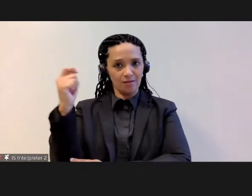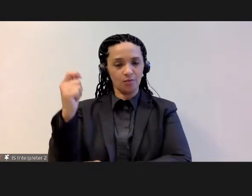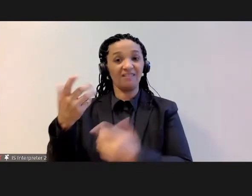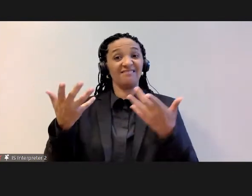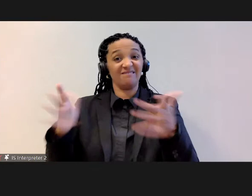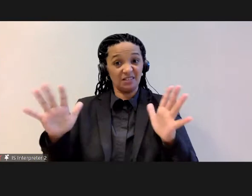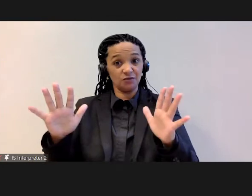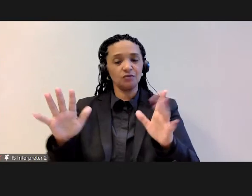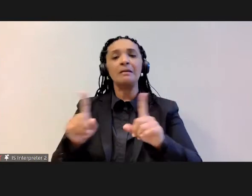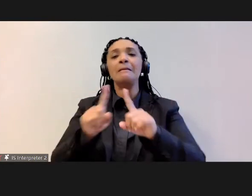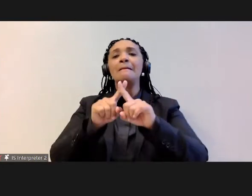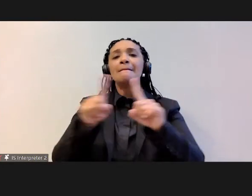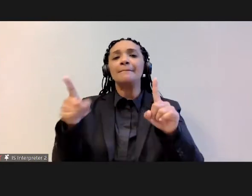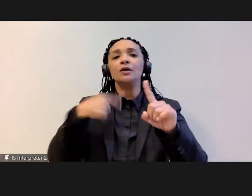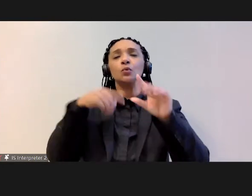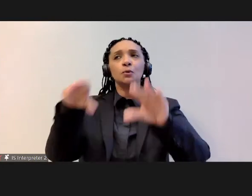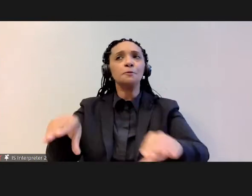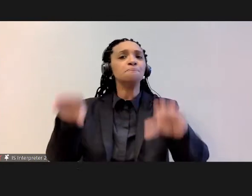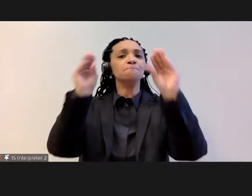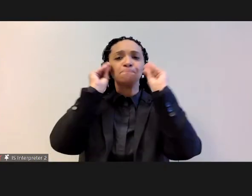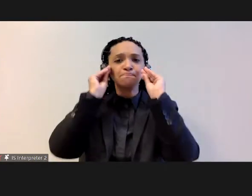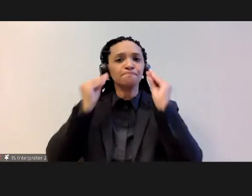that exercise is that